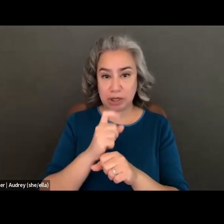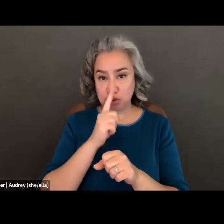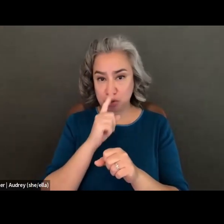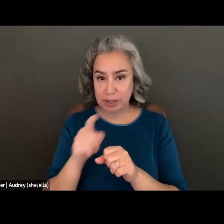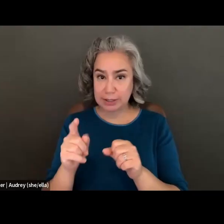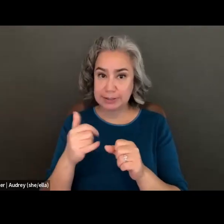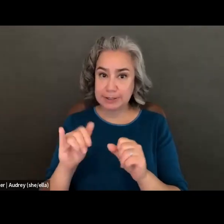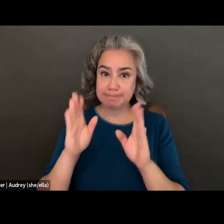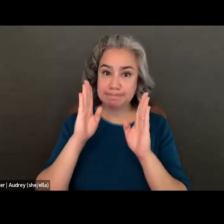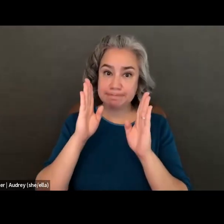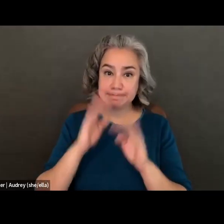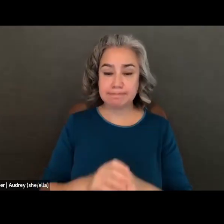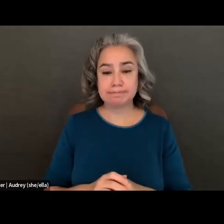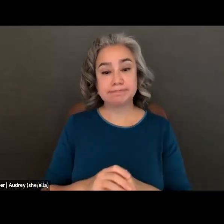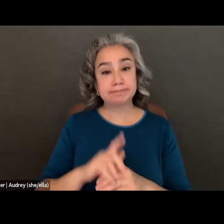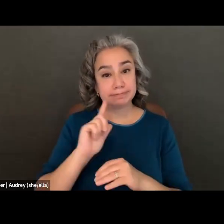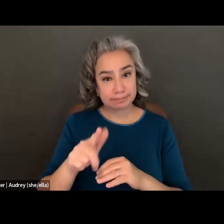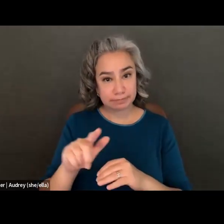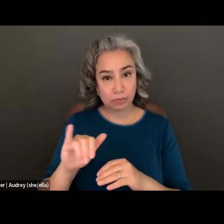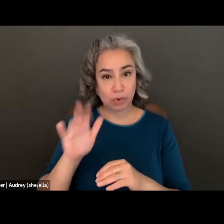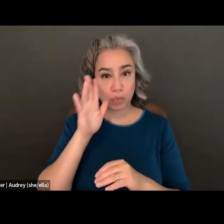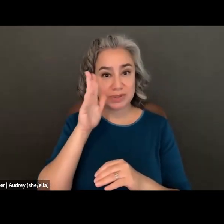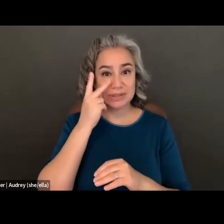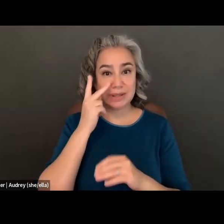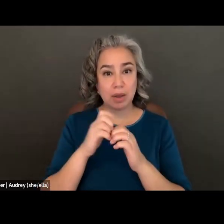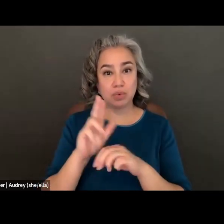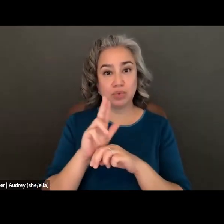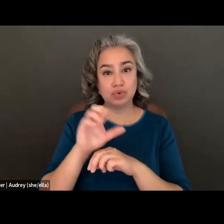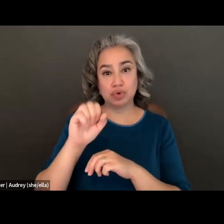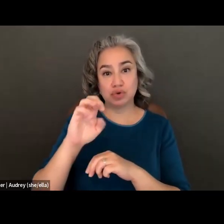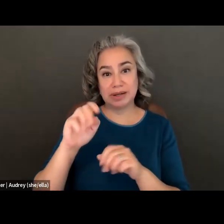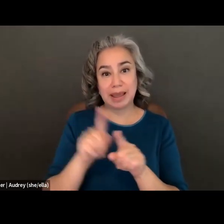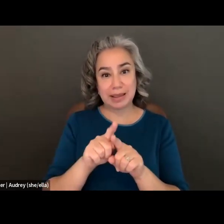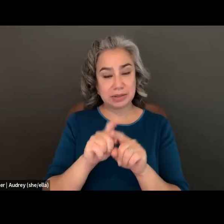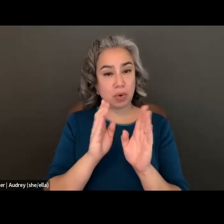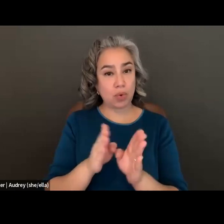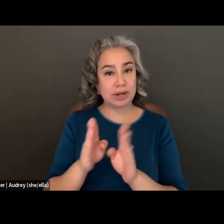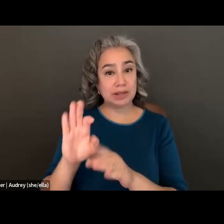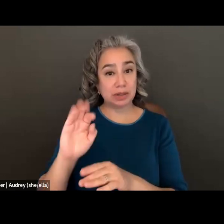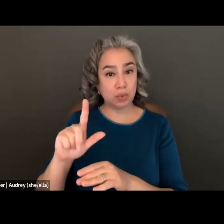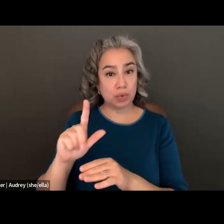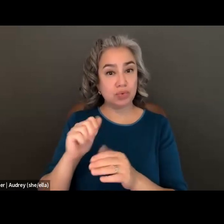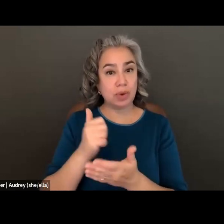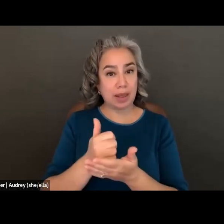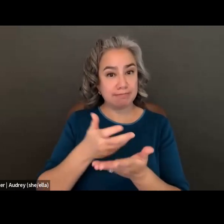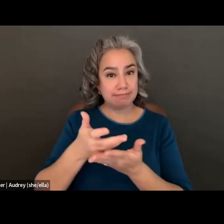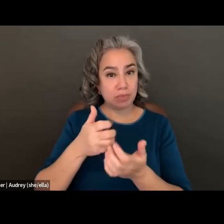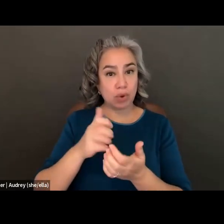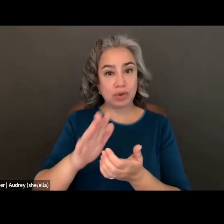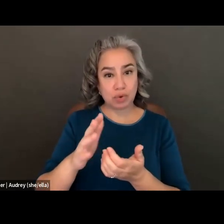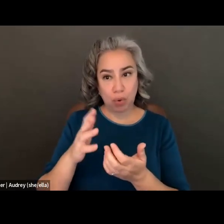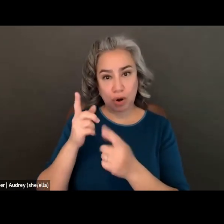radar. Later, you'll also hear about how to use social media as an organizing tool to help engage with your cause and